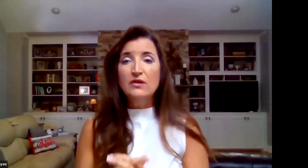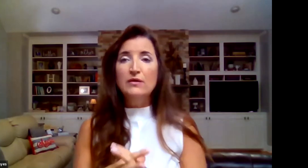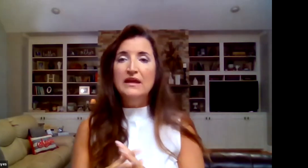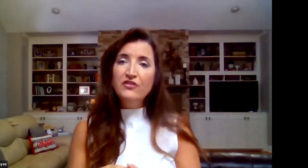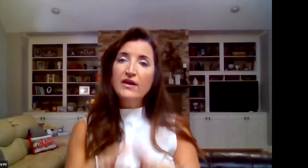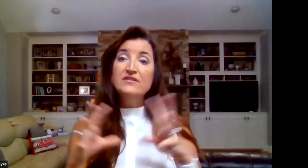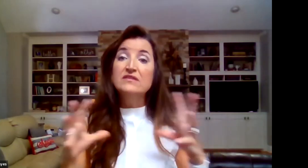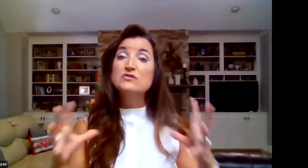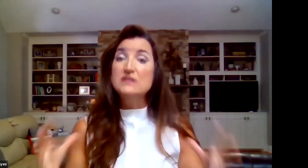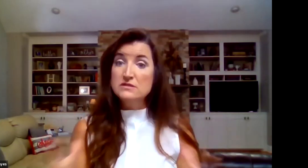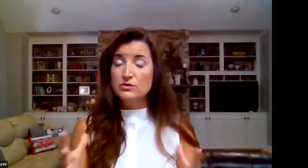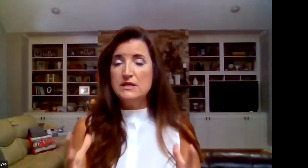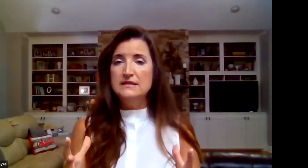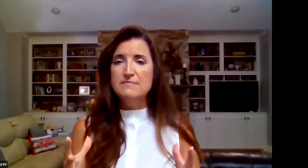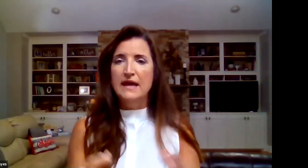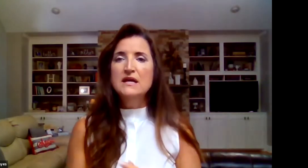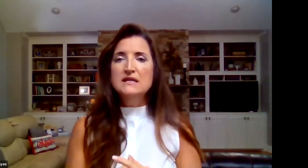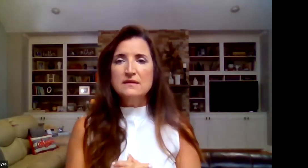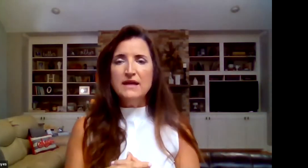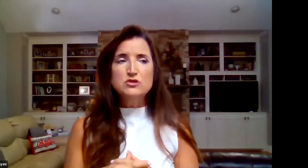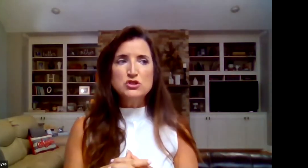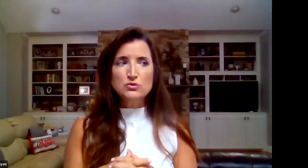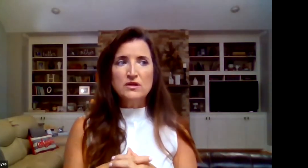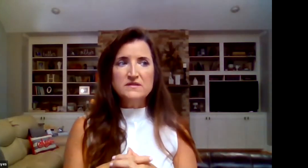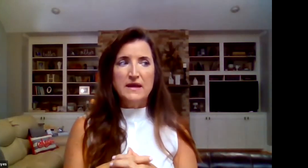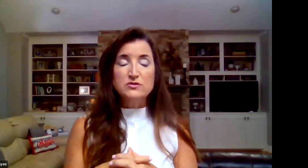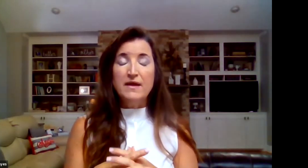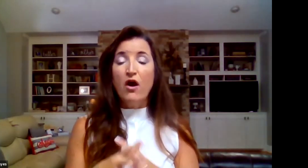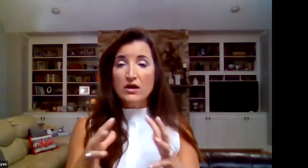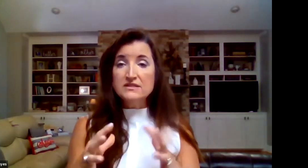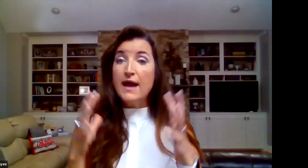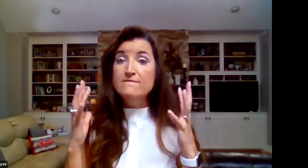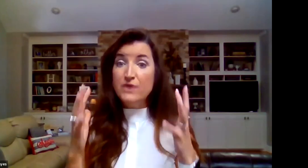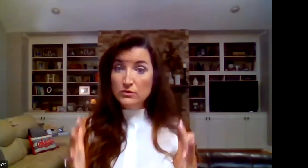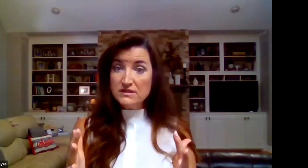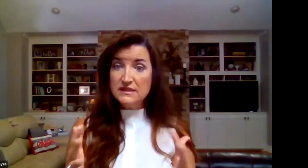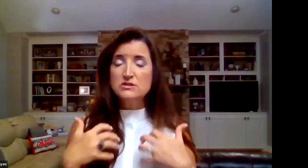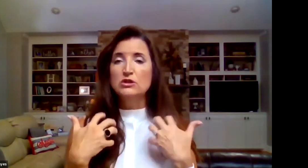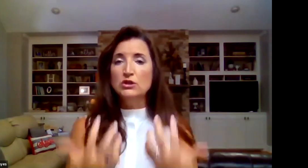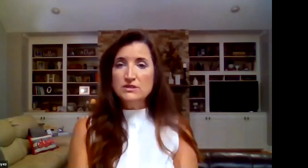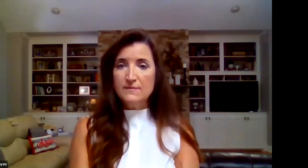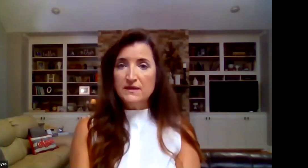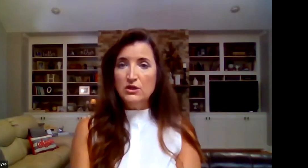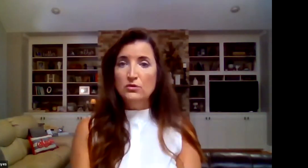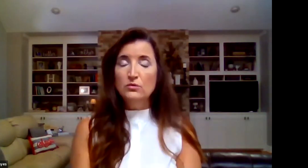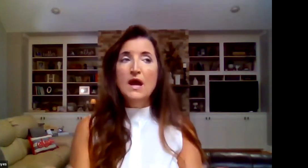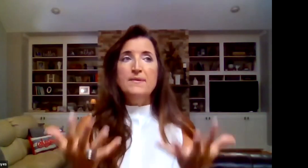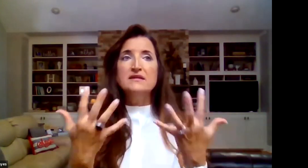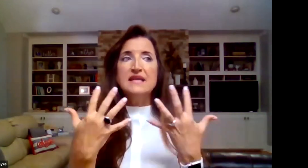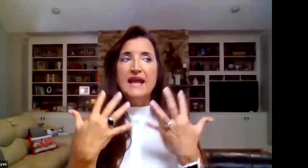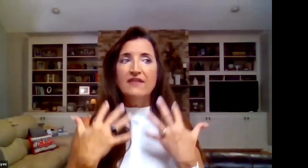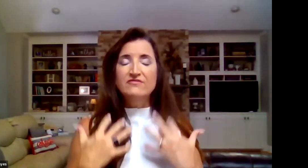and also if they're having their sensory needs met. Sometimes children on the spectrum have a hard time focusing to learn something